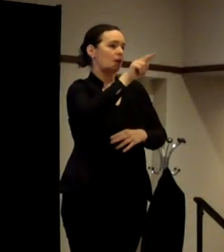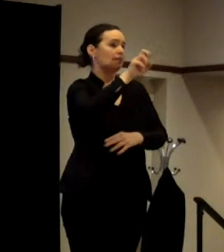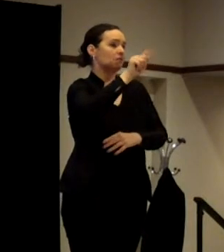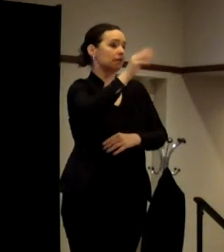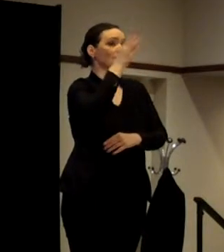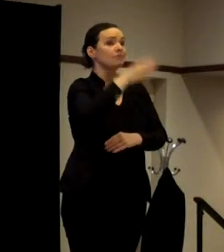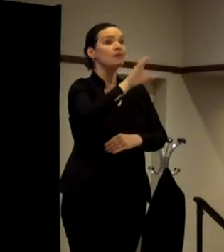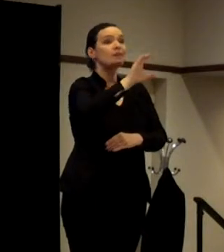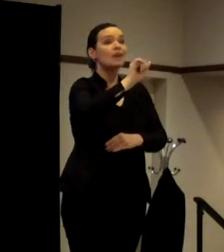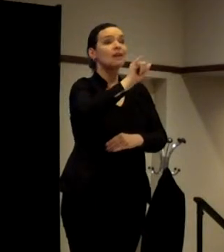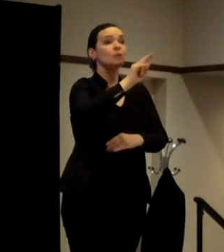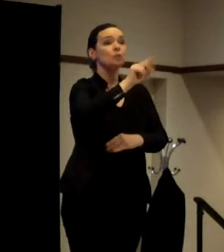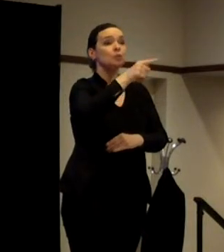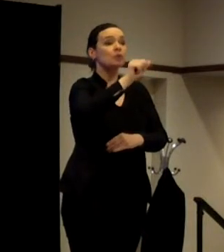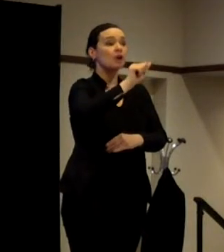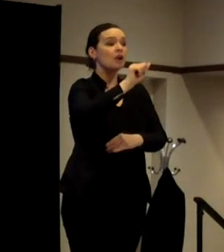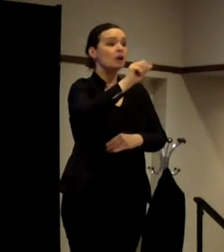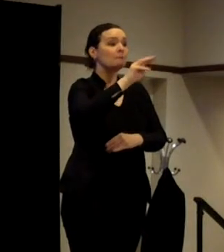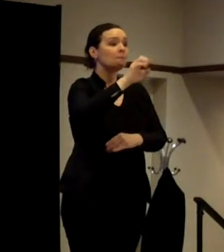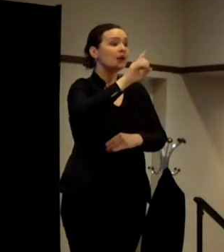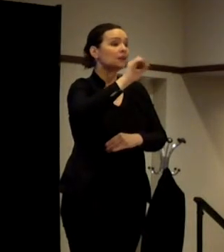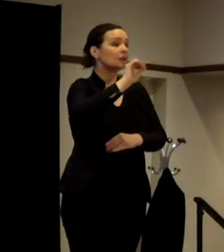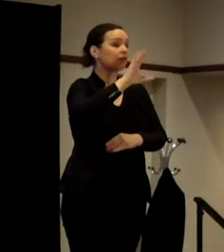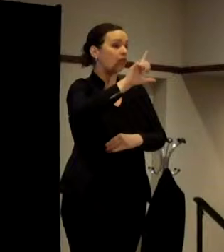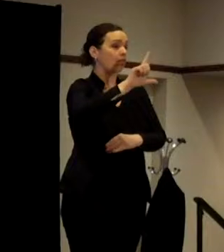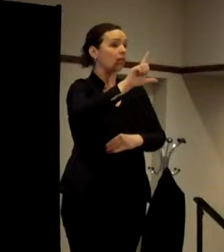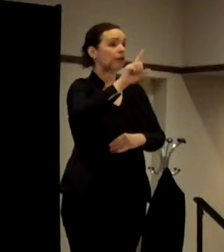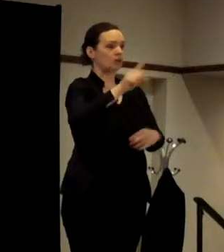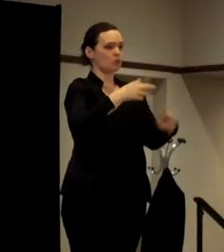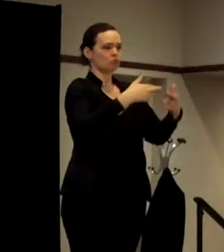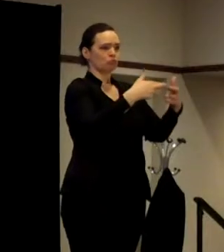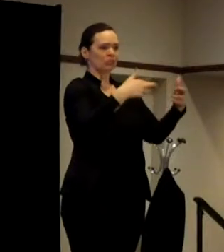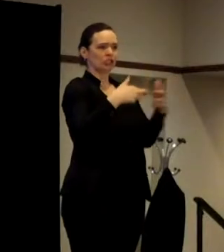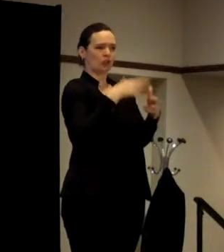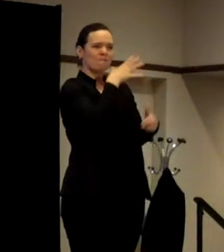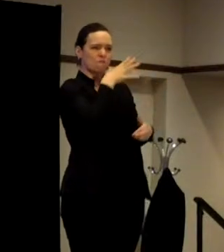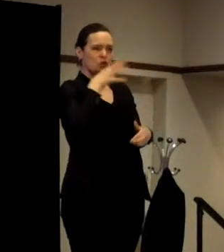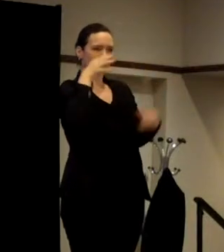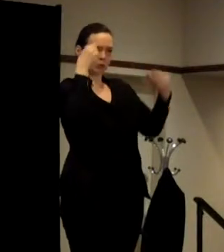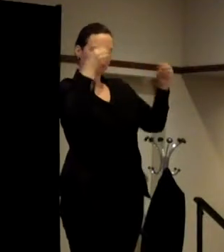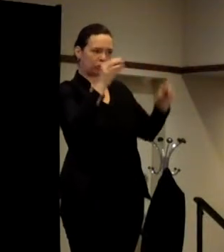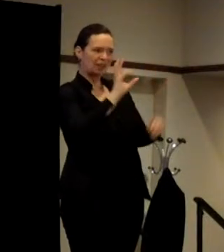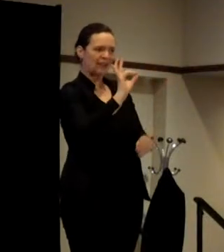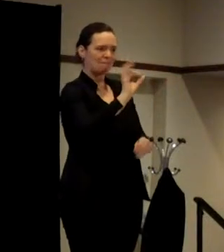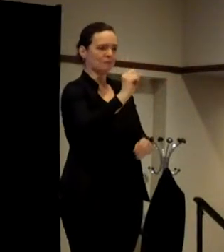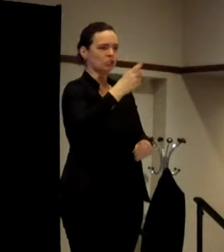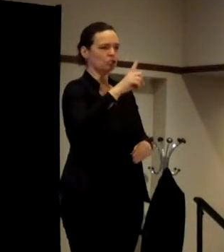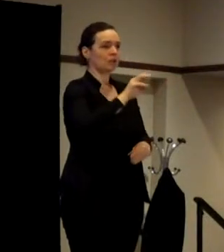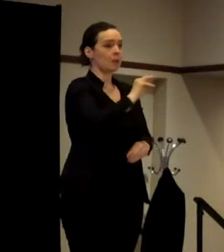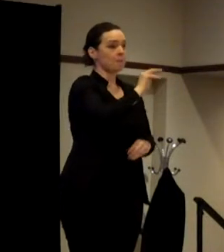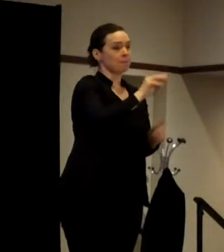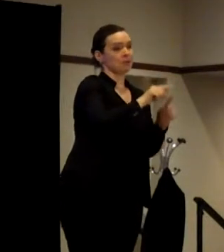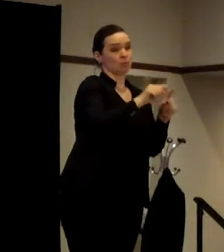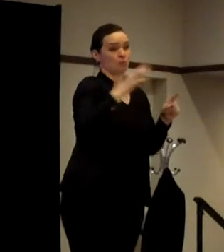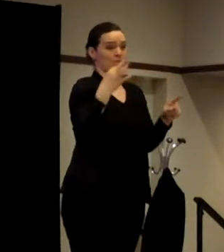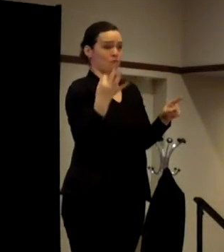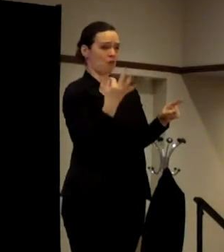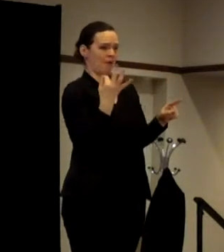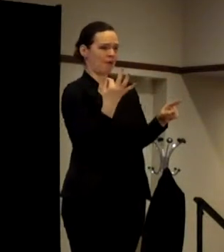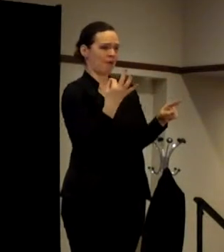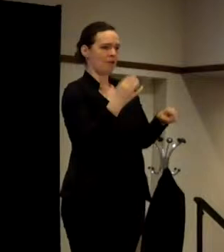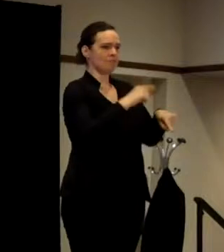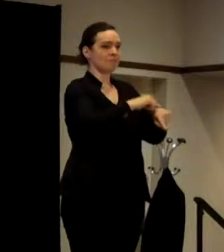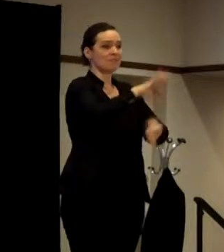ongov.net/Cuga Medical, Monday through Friday, 9 to 1. On weekends now, upstate will be doing